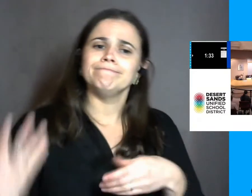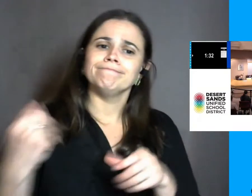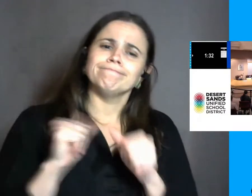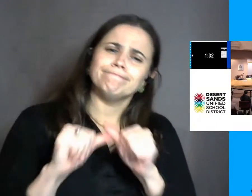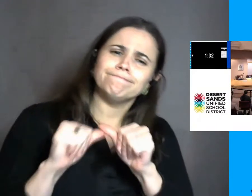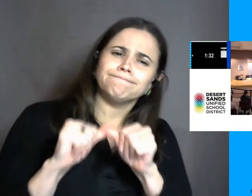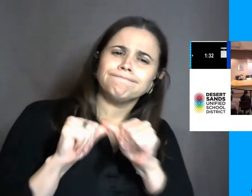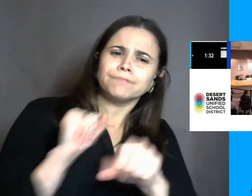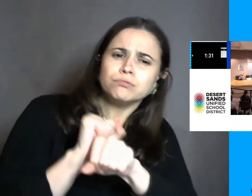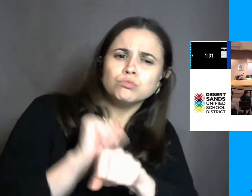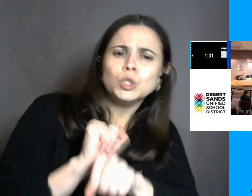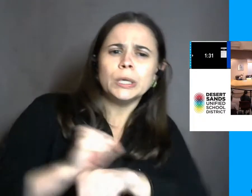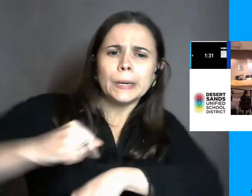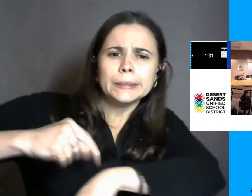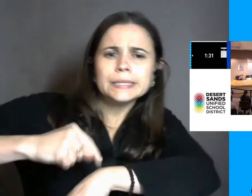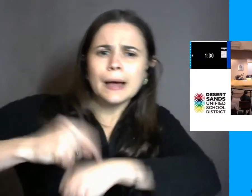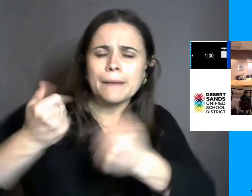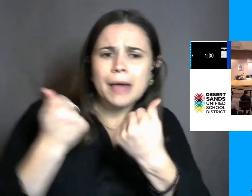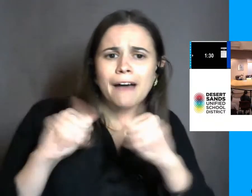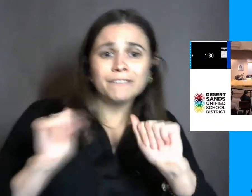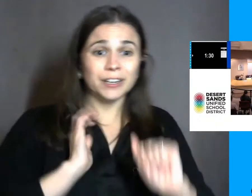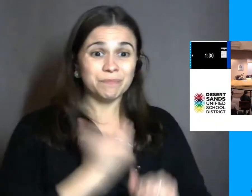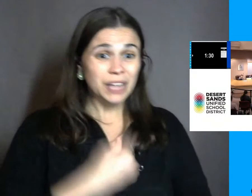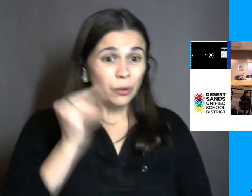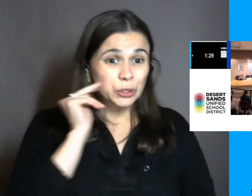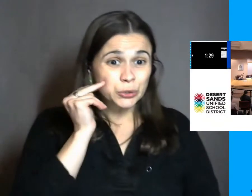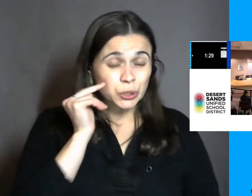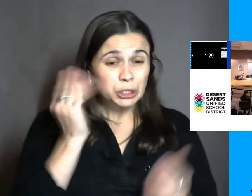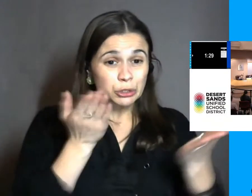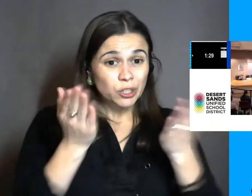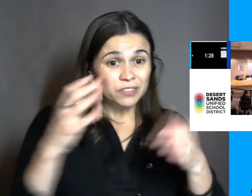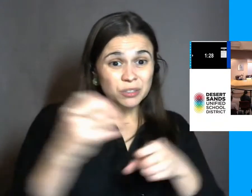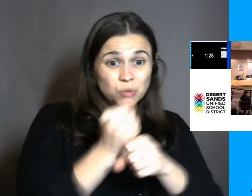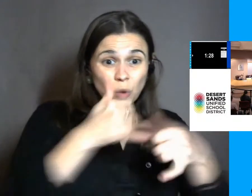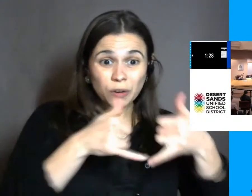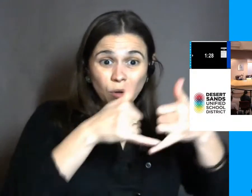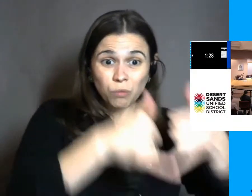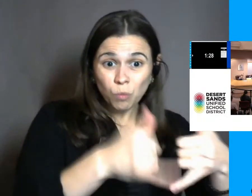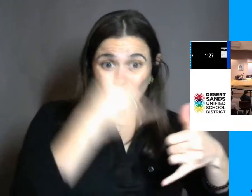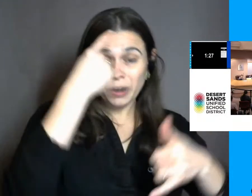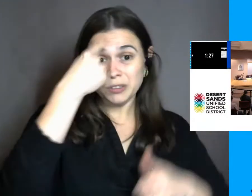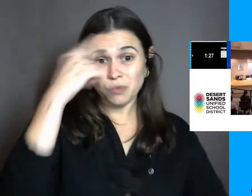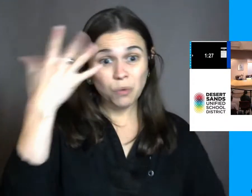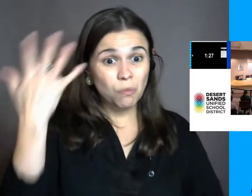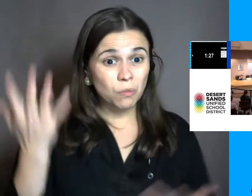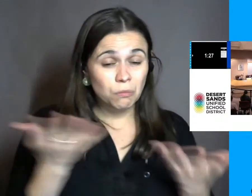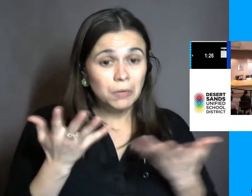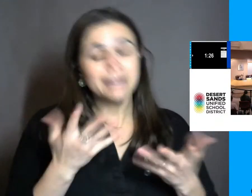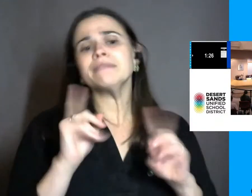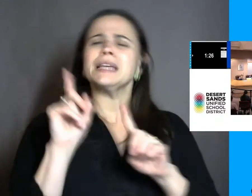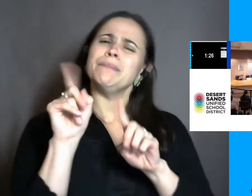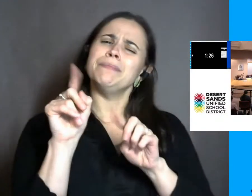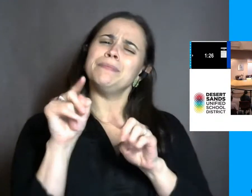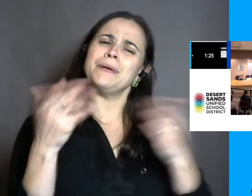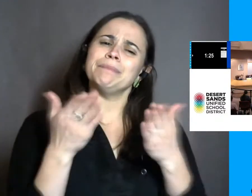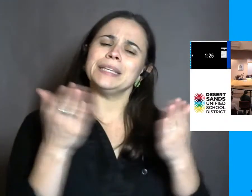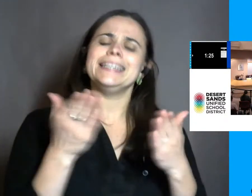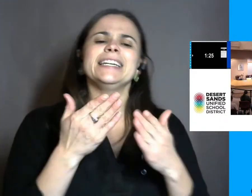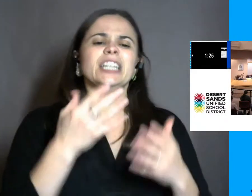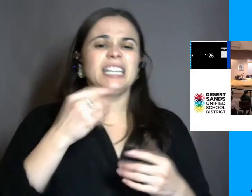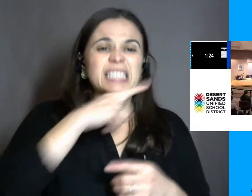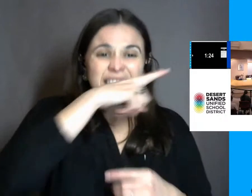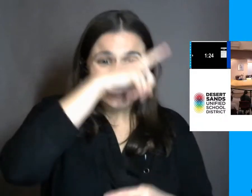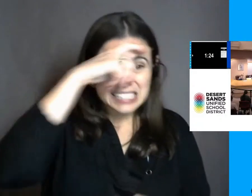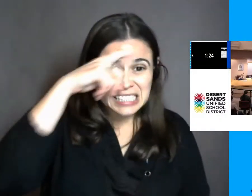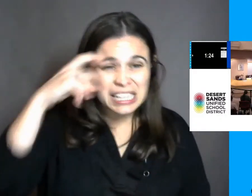Our nutrition services staff won awards from the city of Indio for being here over the summer in the heat in person.